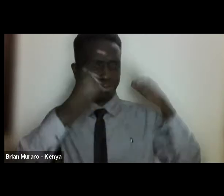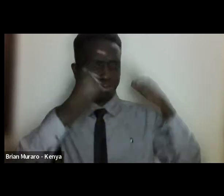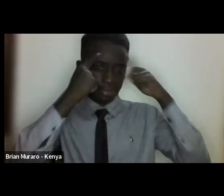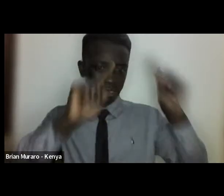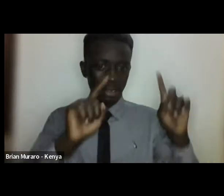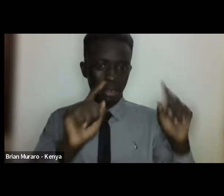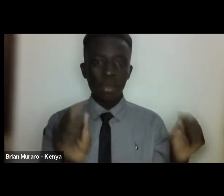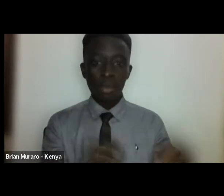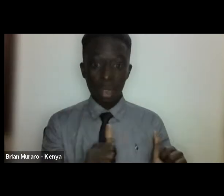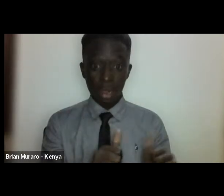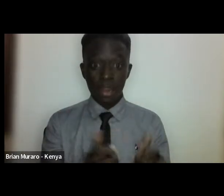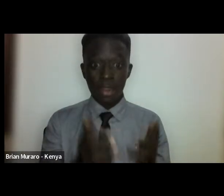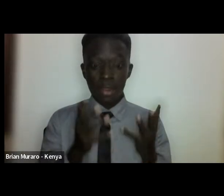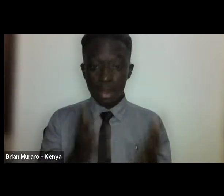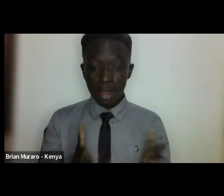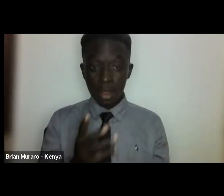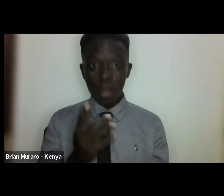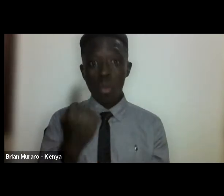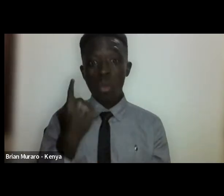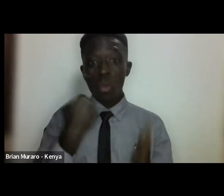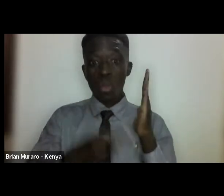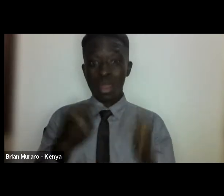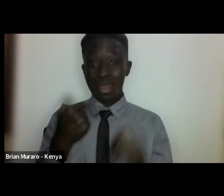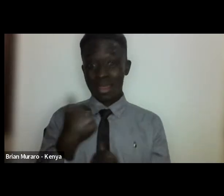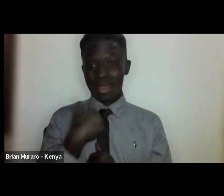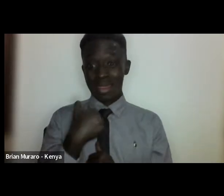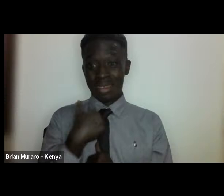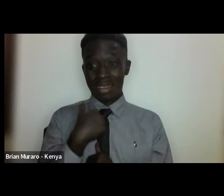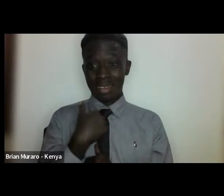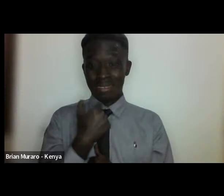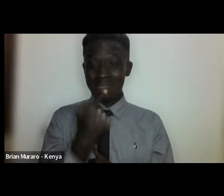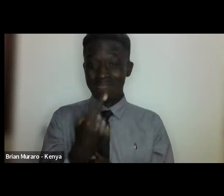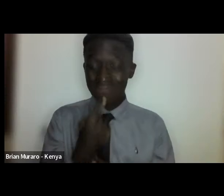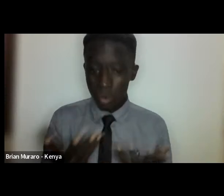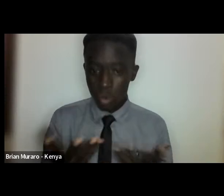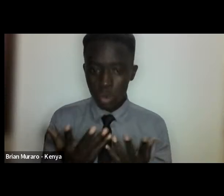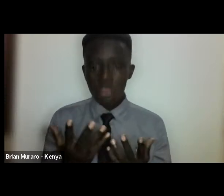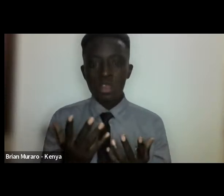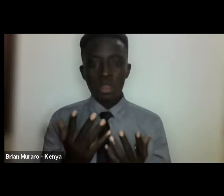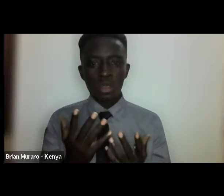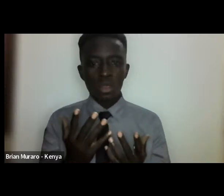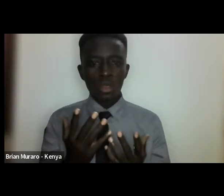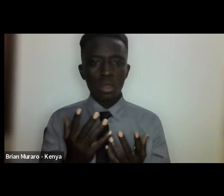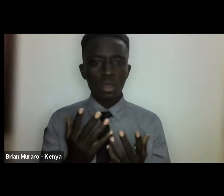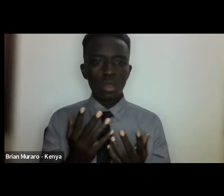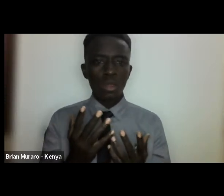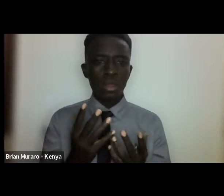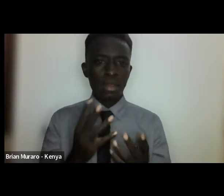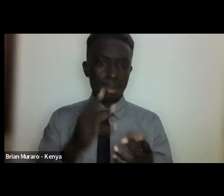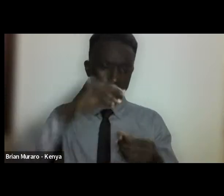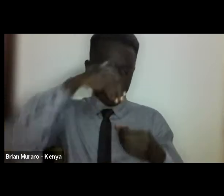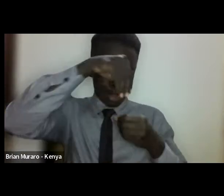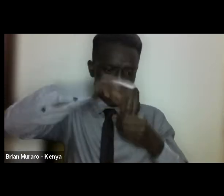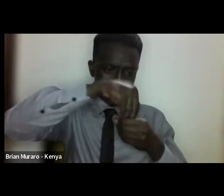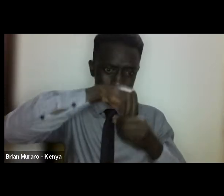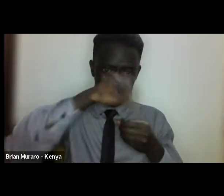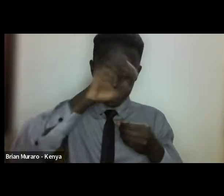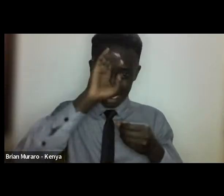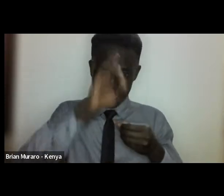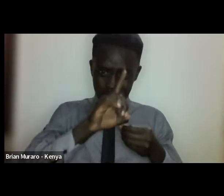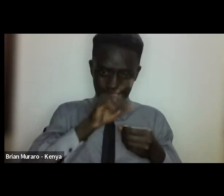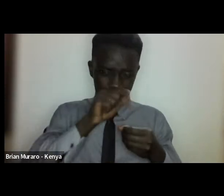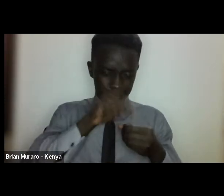So what I'm arguing is, let's move away from the rhetoric of inclusive education and let's make